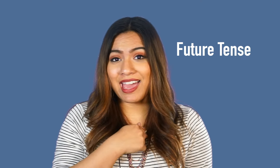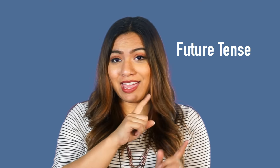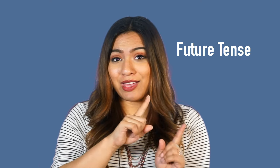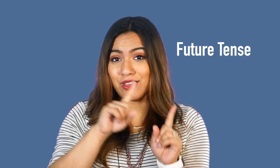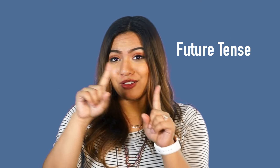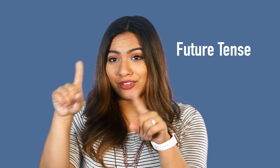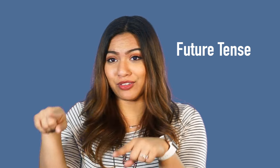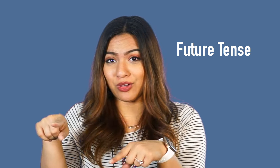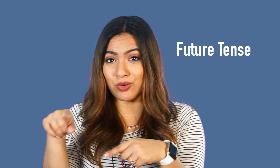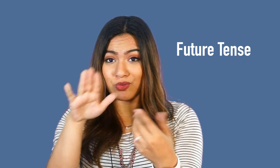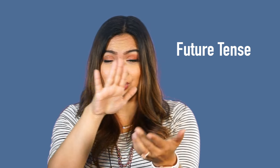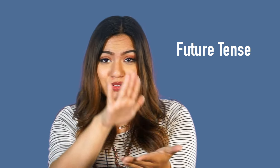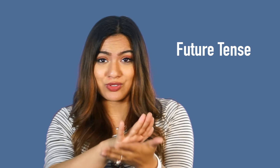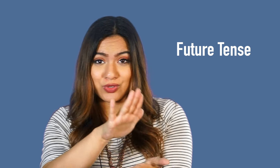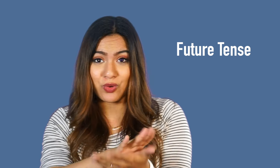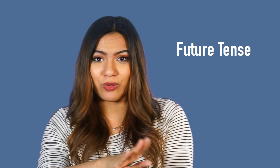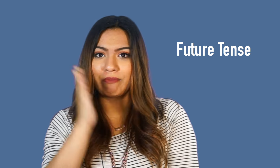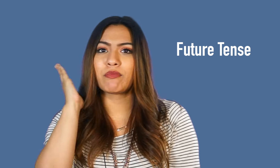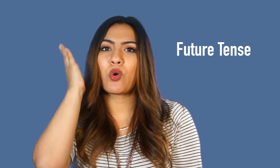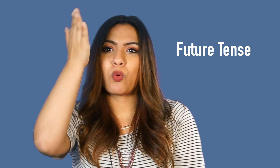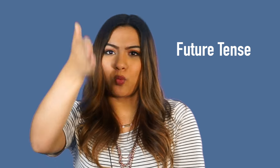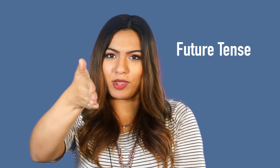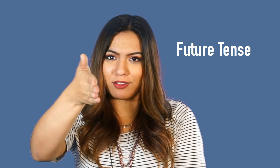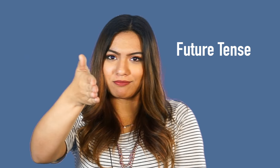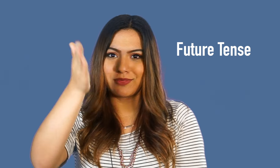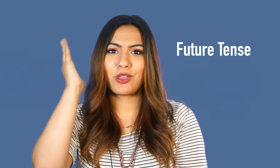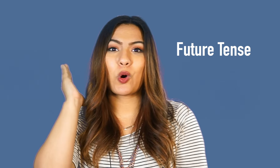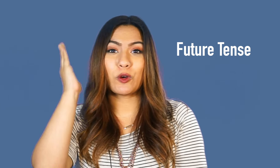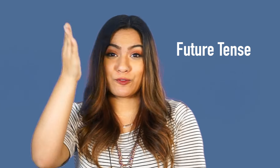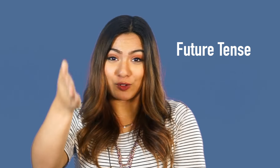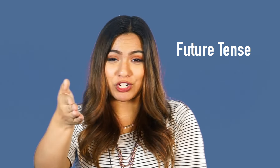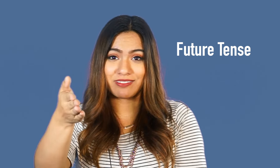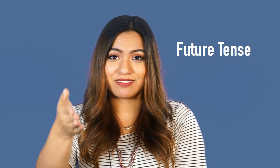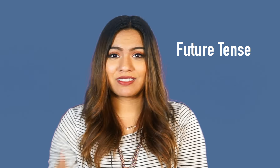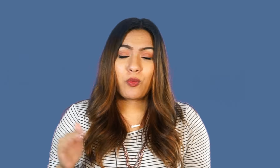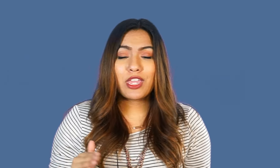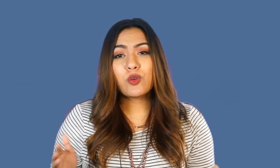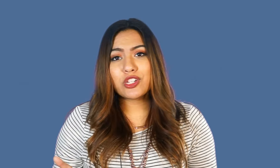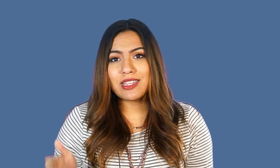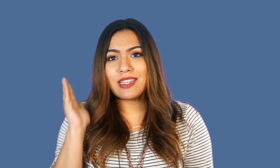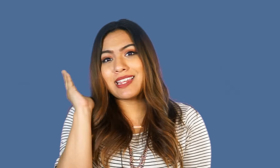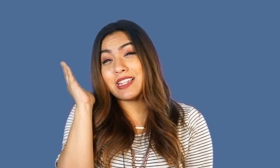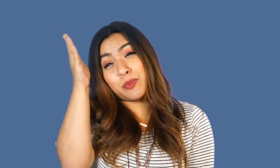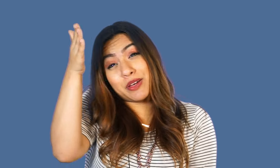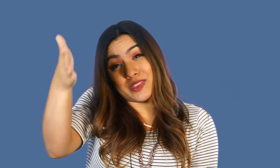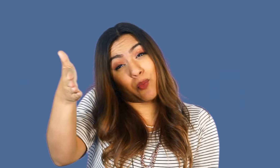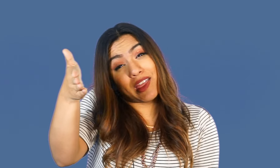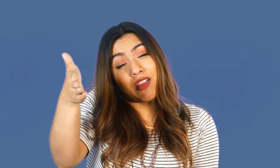I go school will, or future. We usually tend to put the will